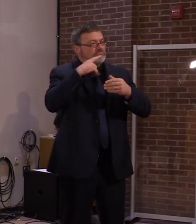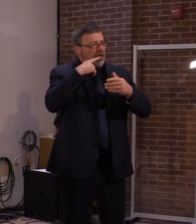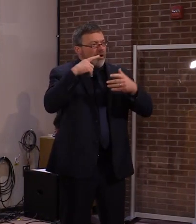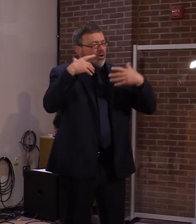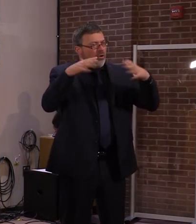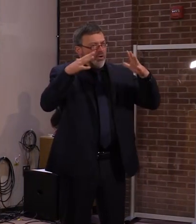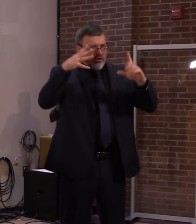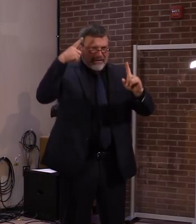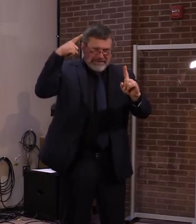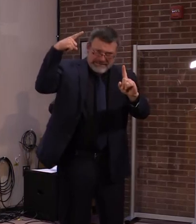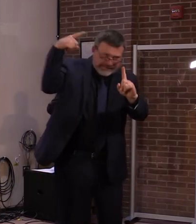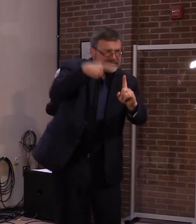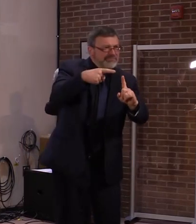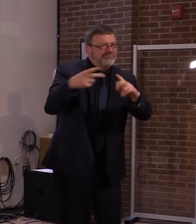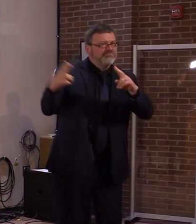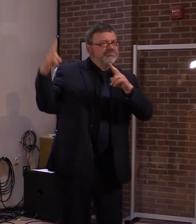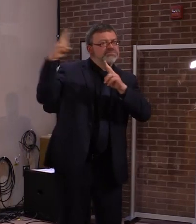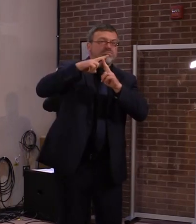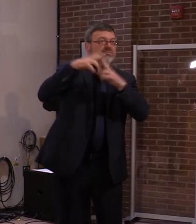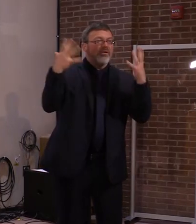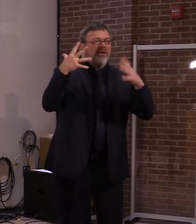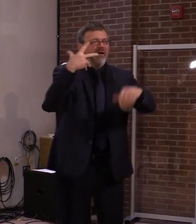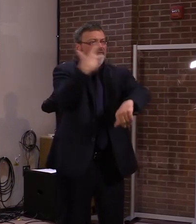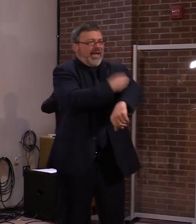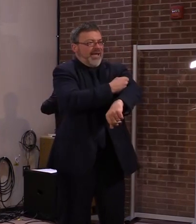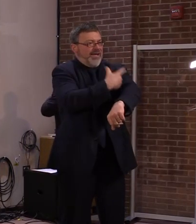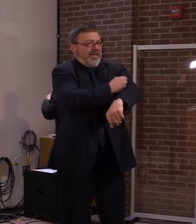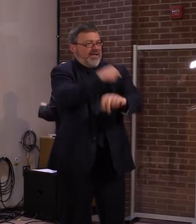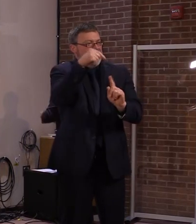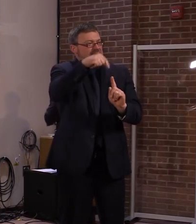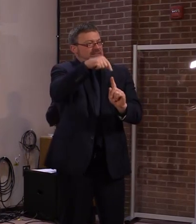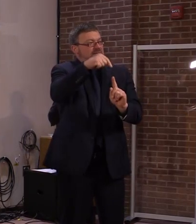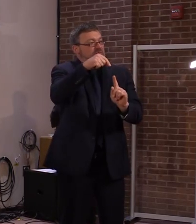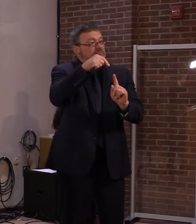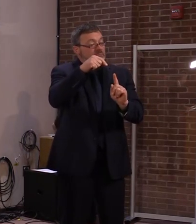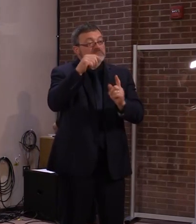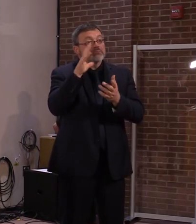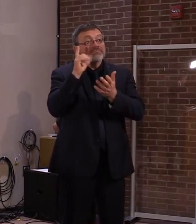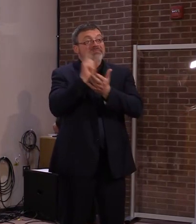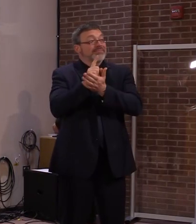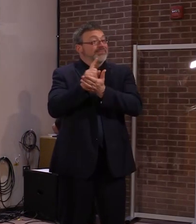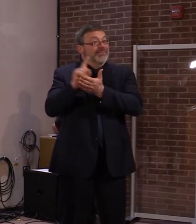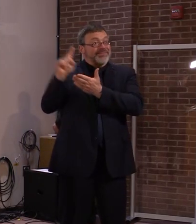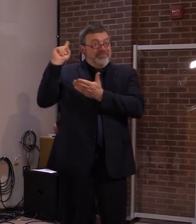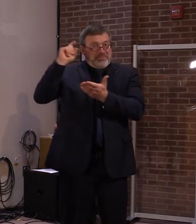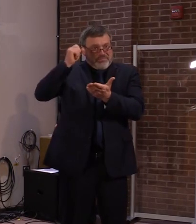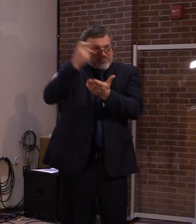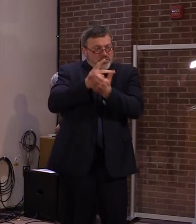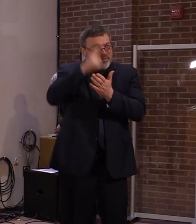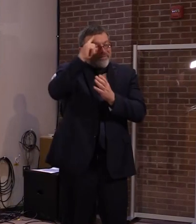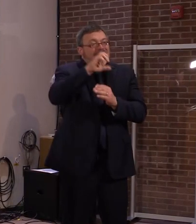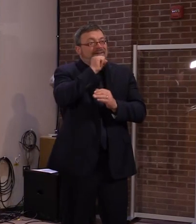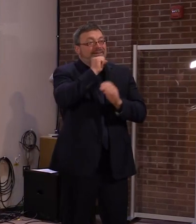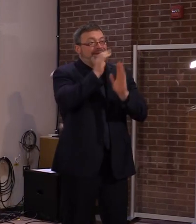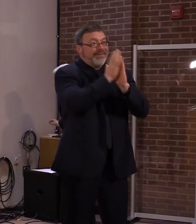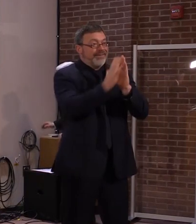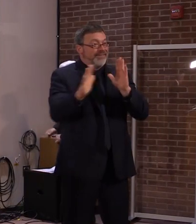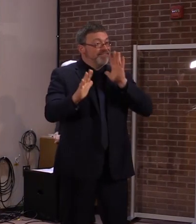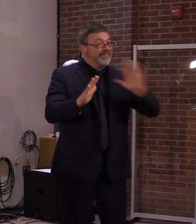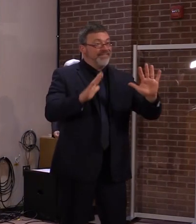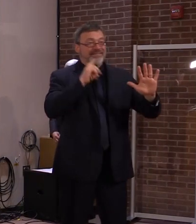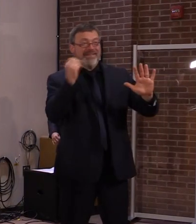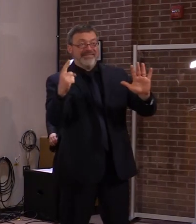that last week's approval marked a big step forward. The White House COVID response coordinator, Jeff